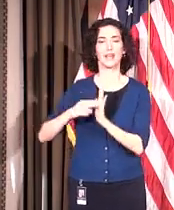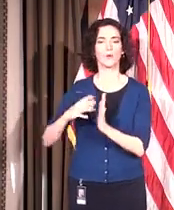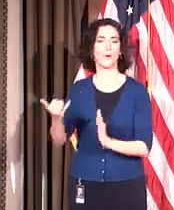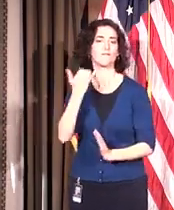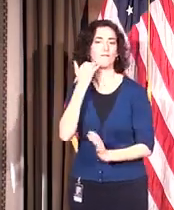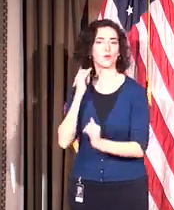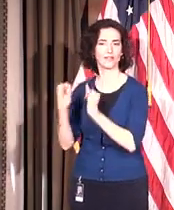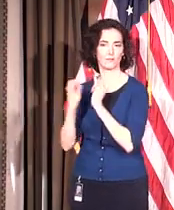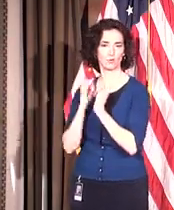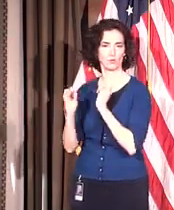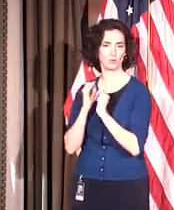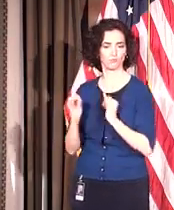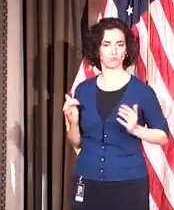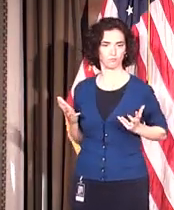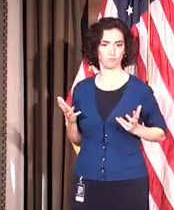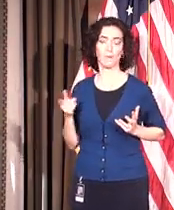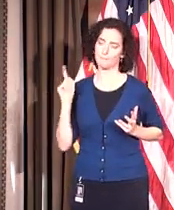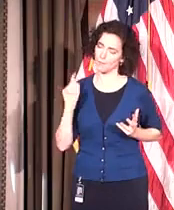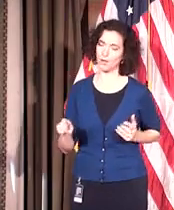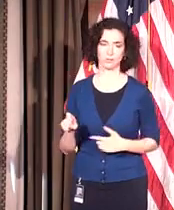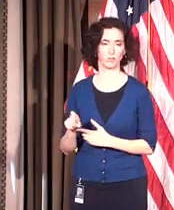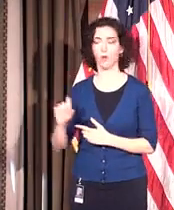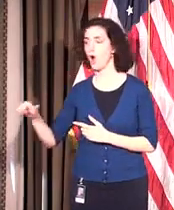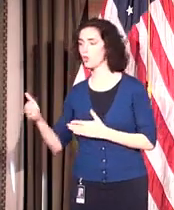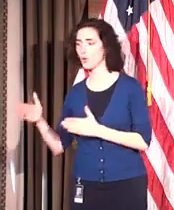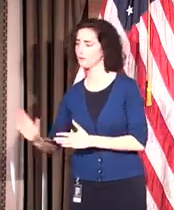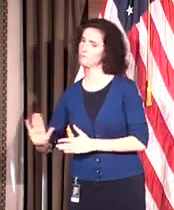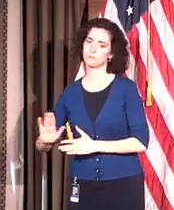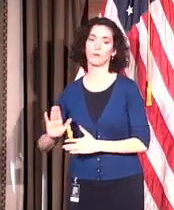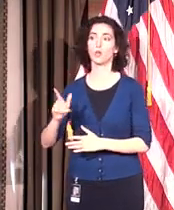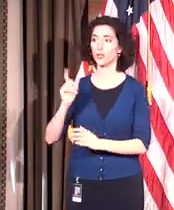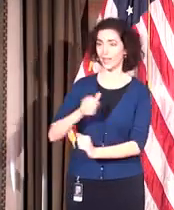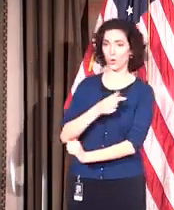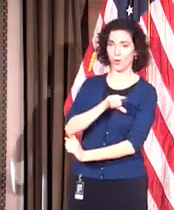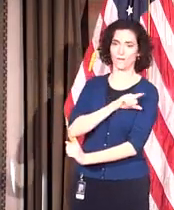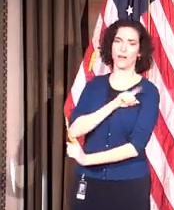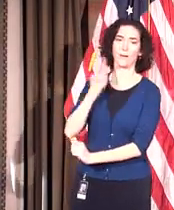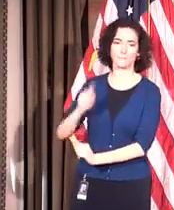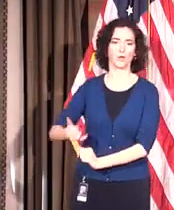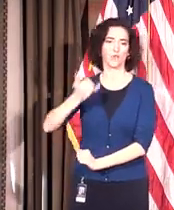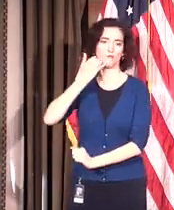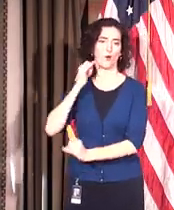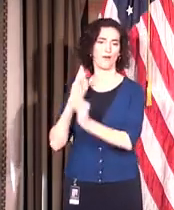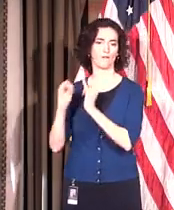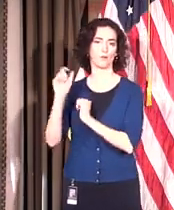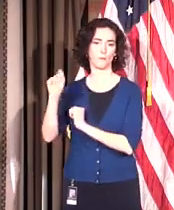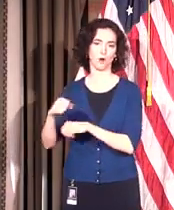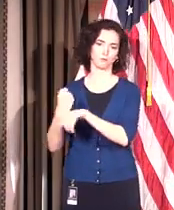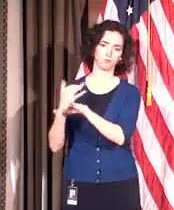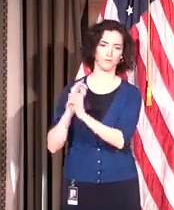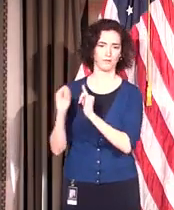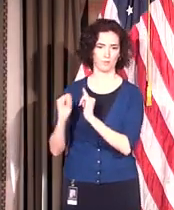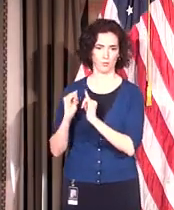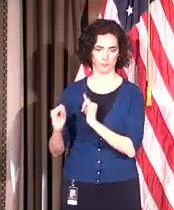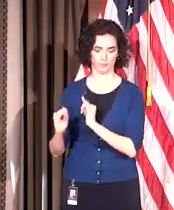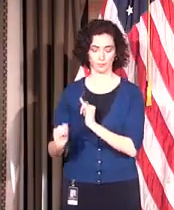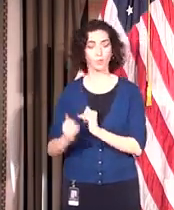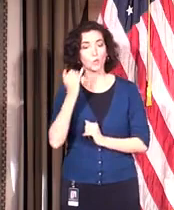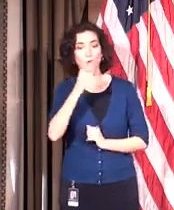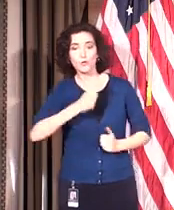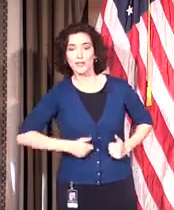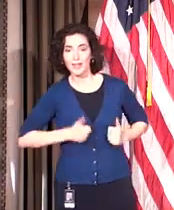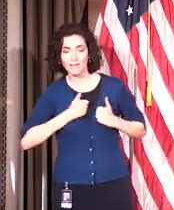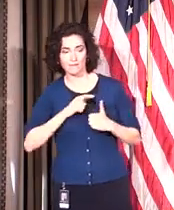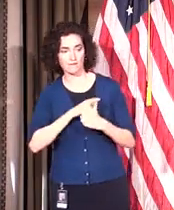way to determine whether you're in fact eligible. Now, if you're a resident of Beauregard, Rapides, and St.